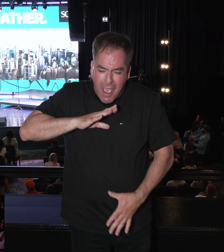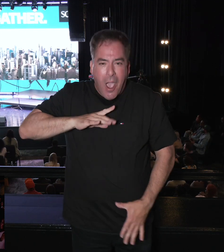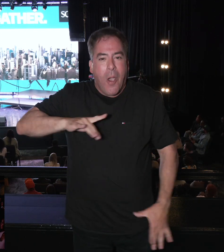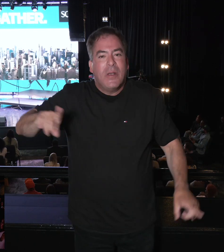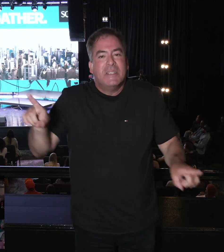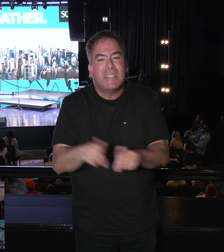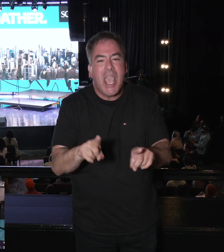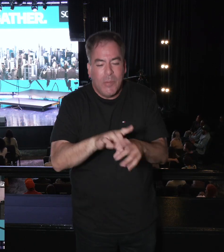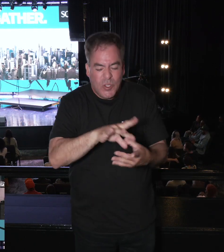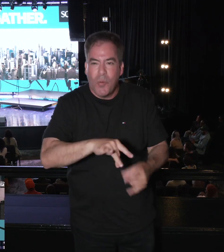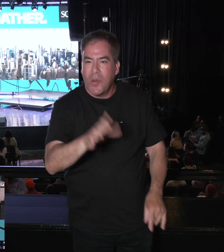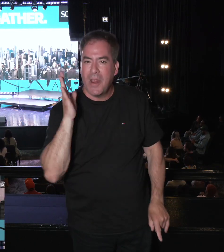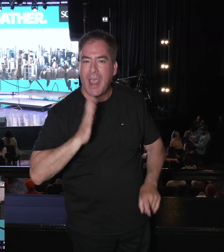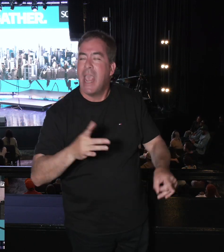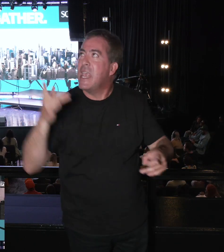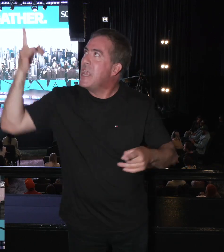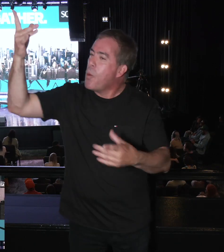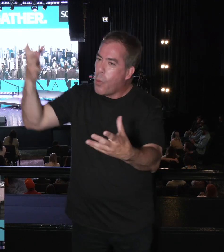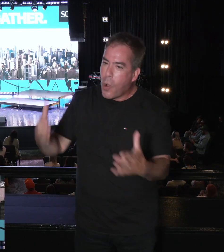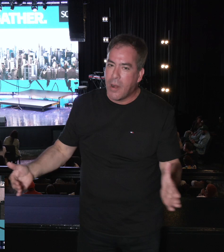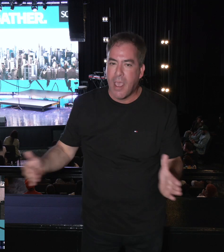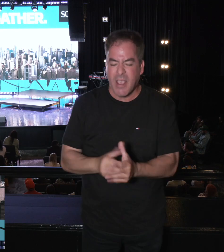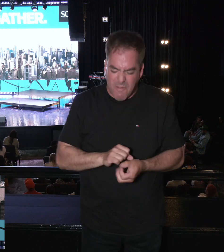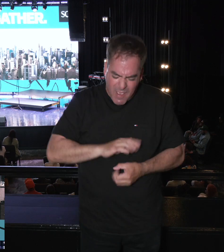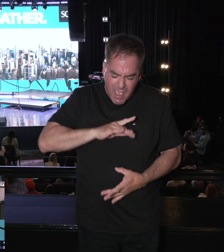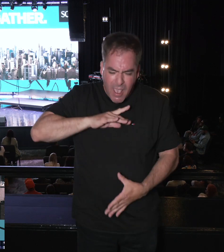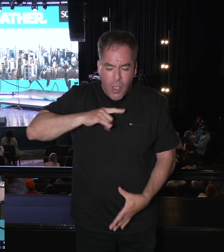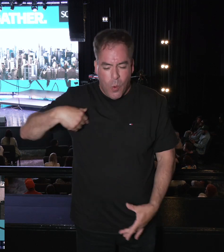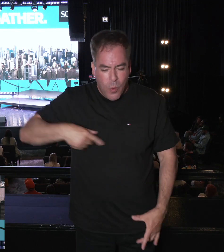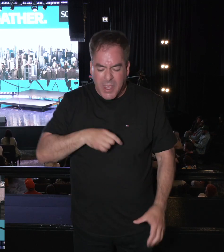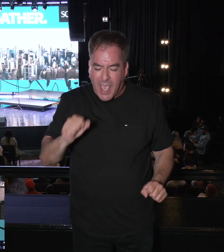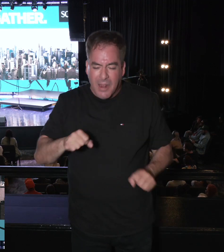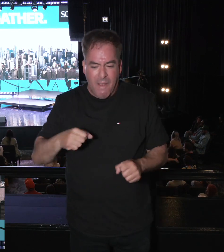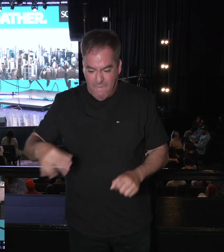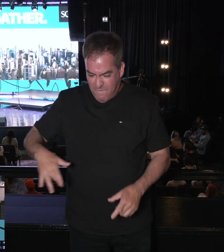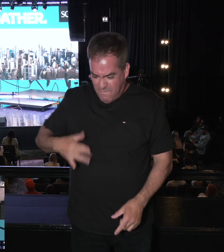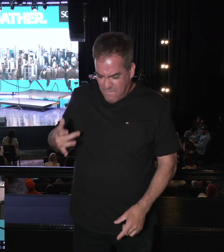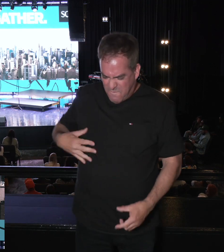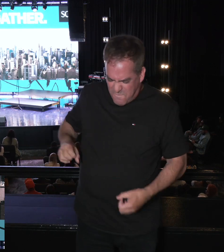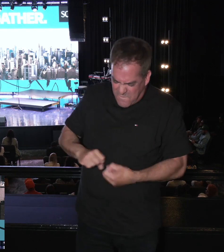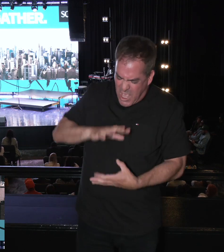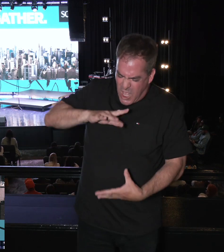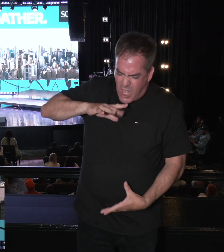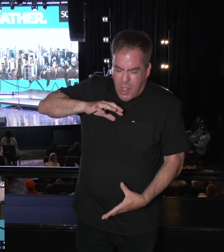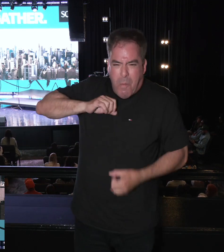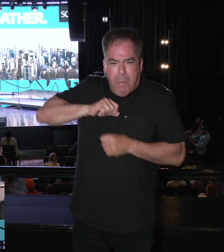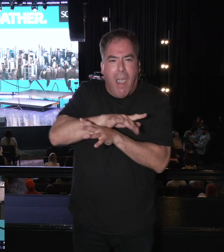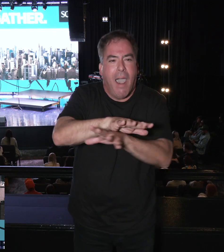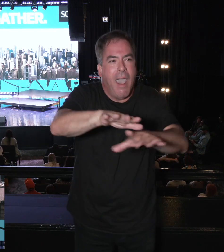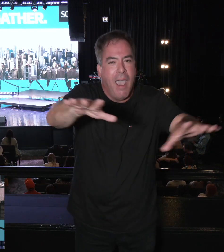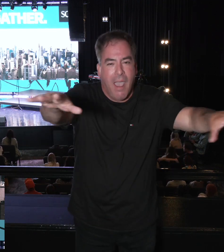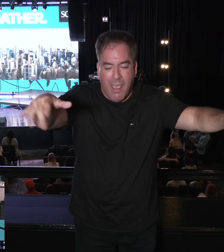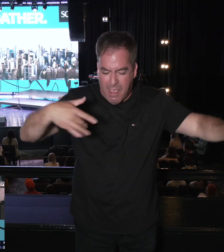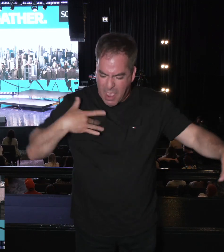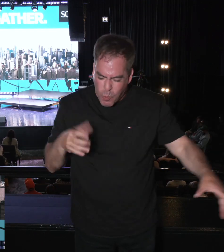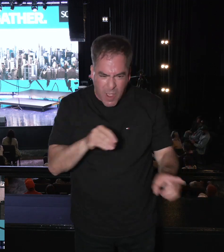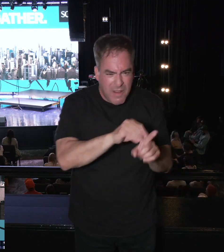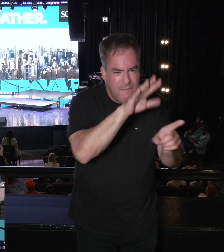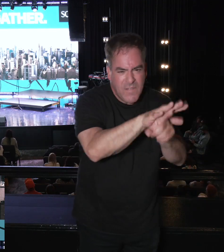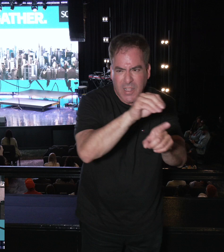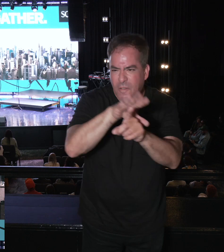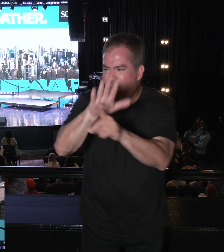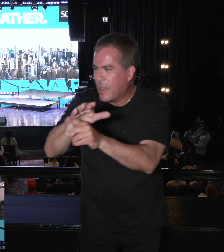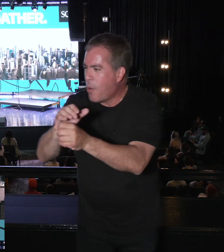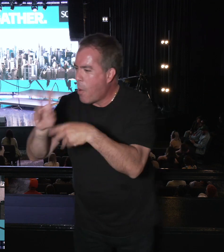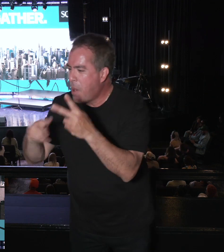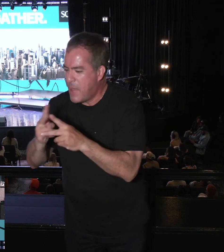same spirit. He wants to do it again. Filled so that we can spill. Filled so that we can overflow. And I want it to affect everyone